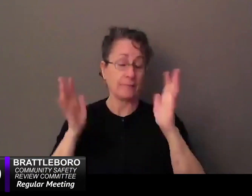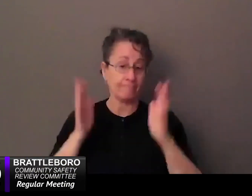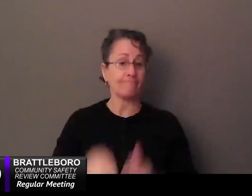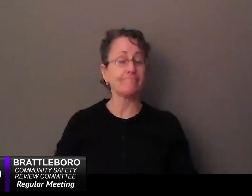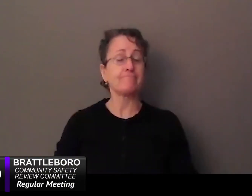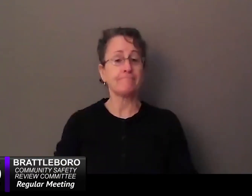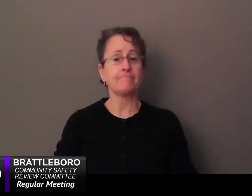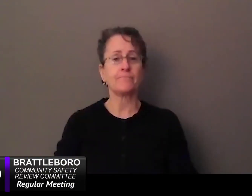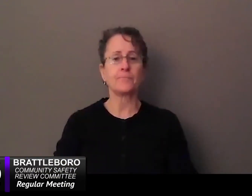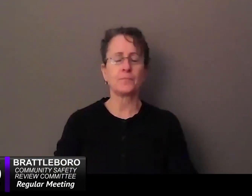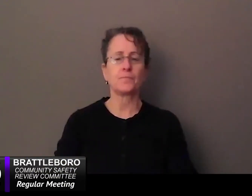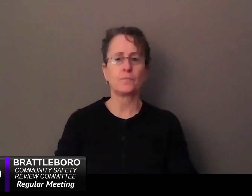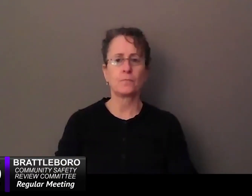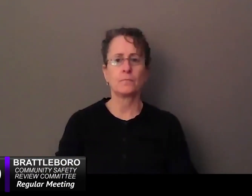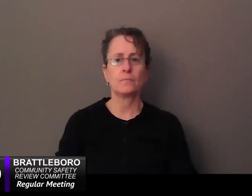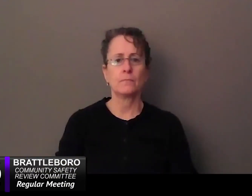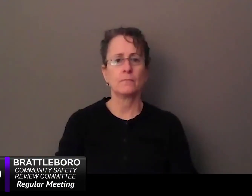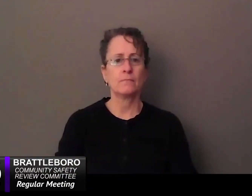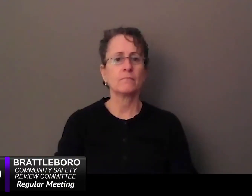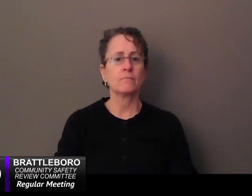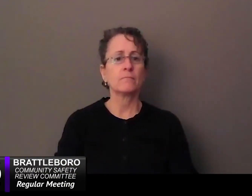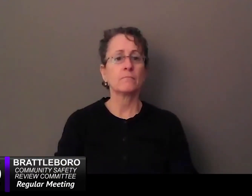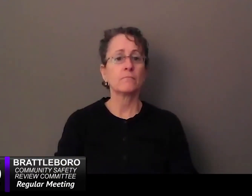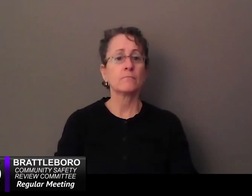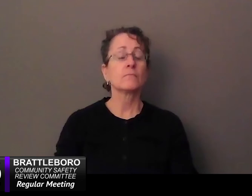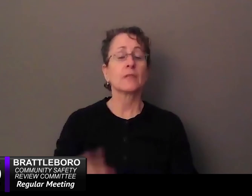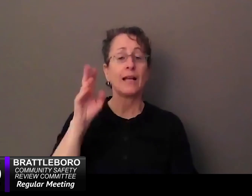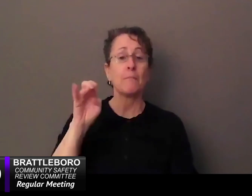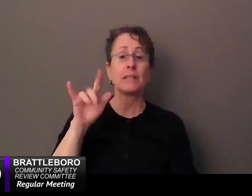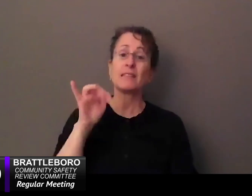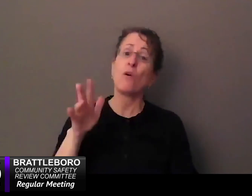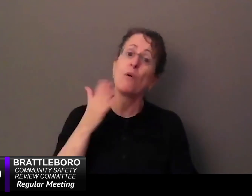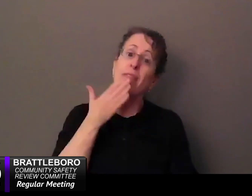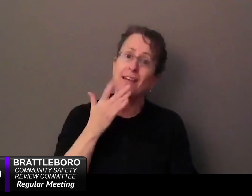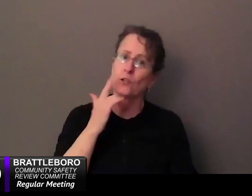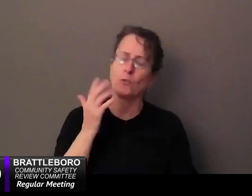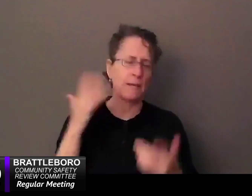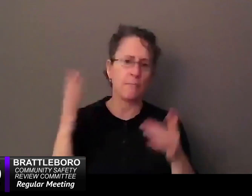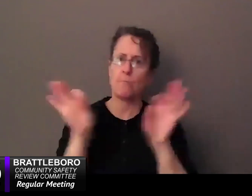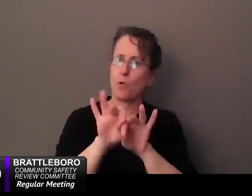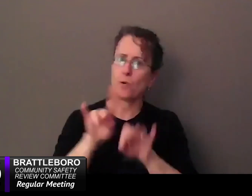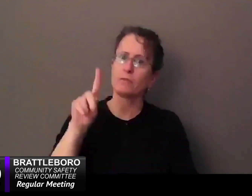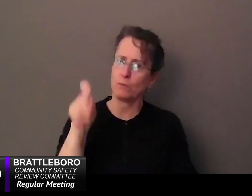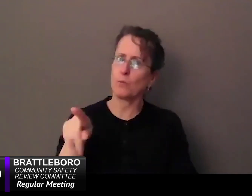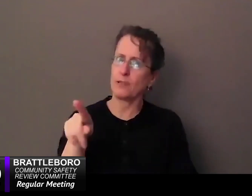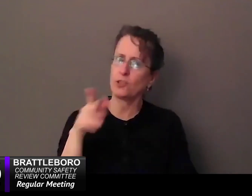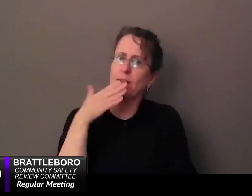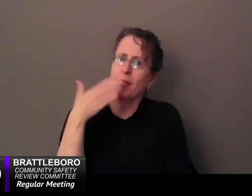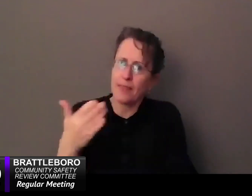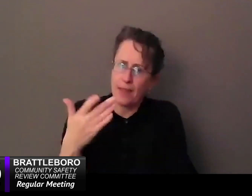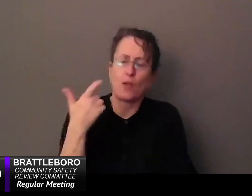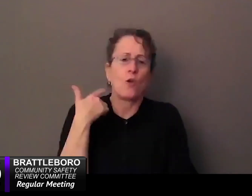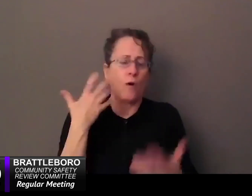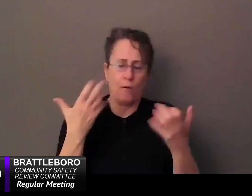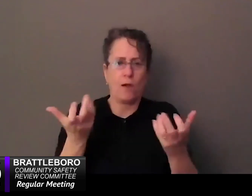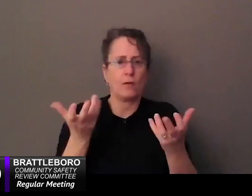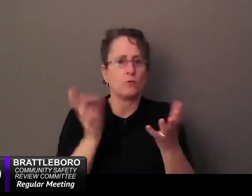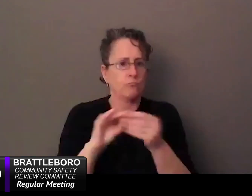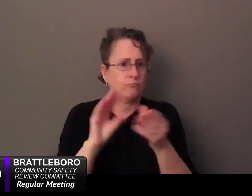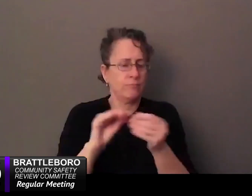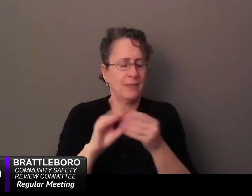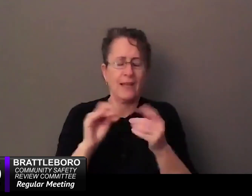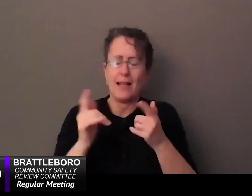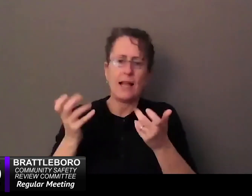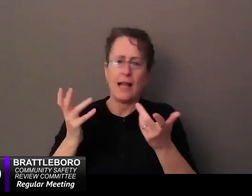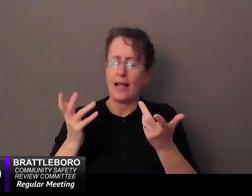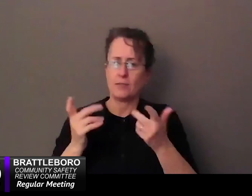Thanks. Yeah, I'm happy to speak to this. Thank you so much, Lana. This is such an important question. I just really appreciate you bringing this up. And I agree